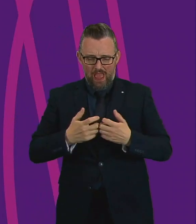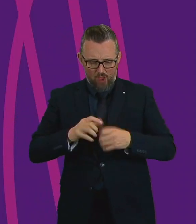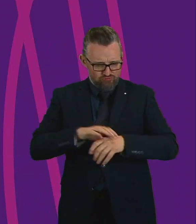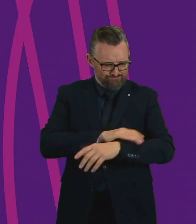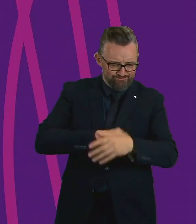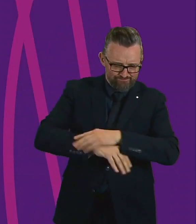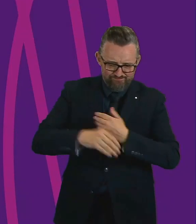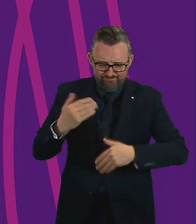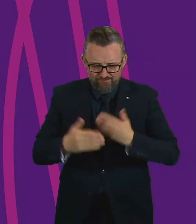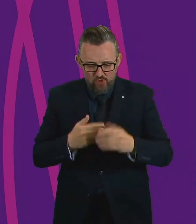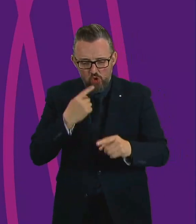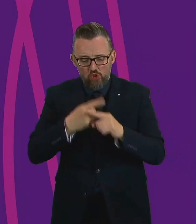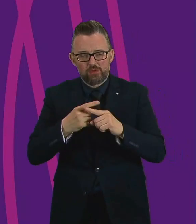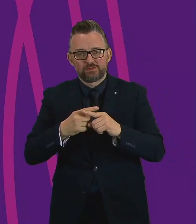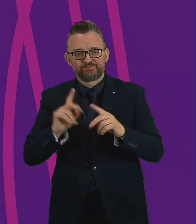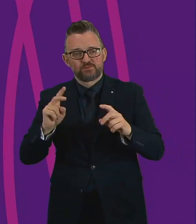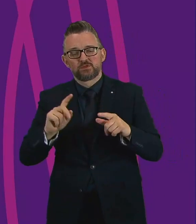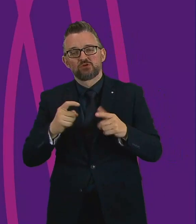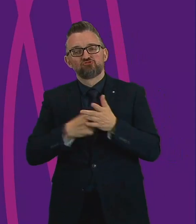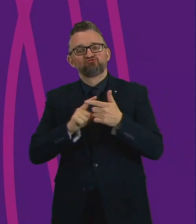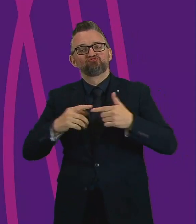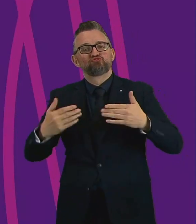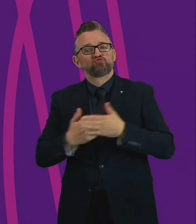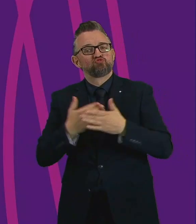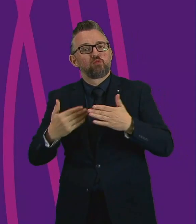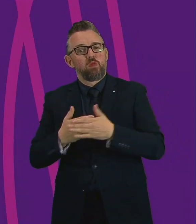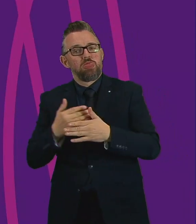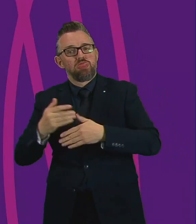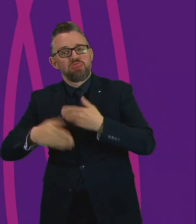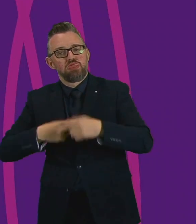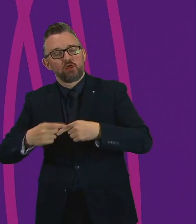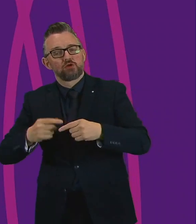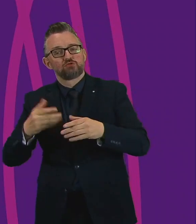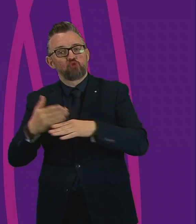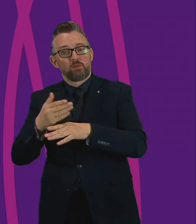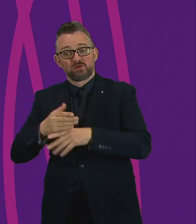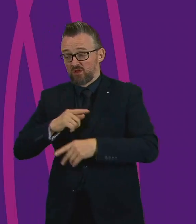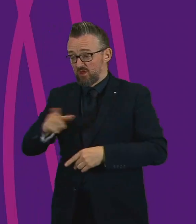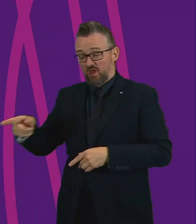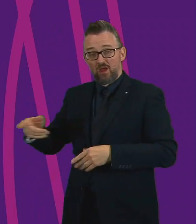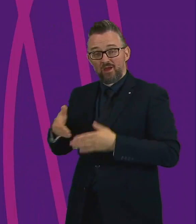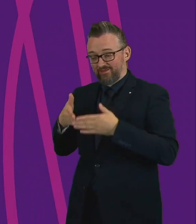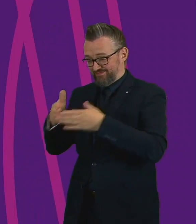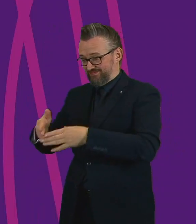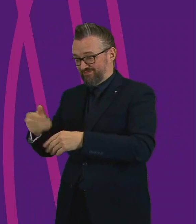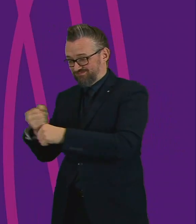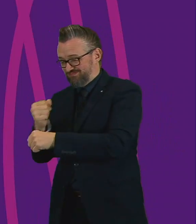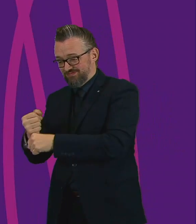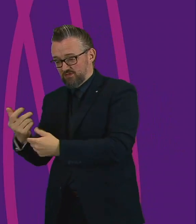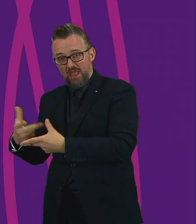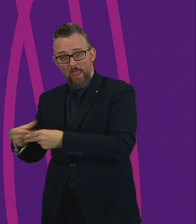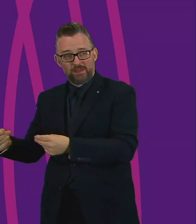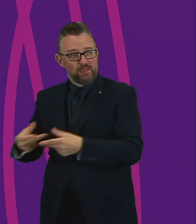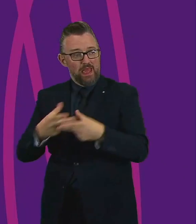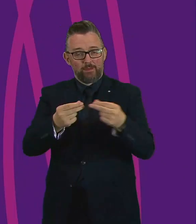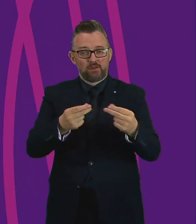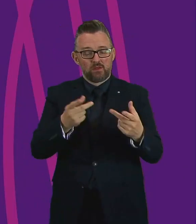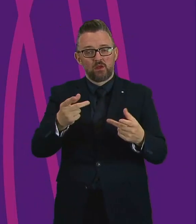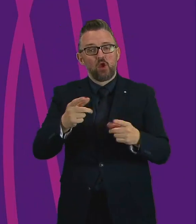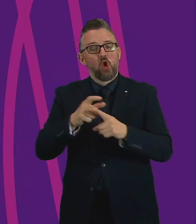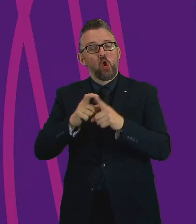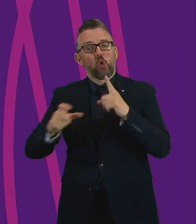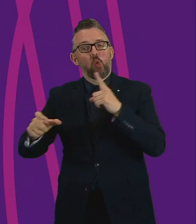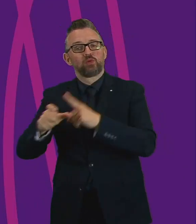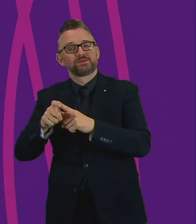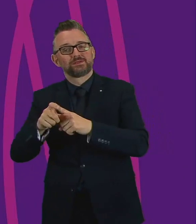about renewable jobs, which are going elsewhere while our yards sit empty, about community heat networks, and